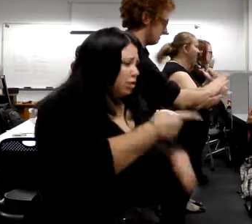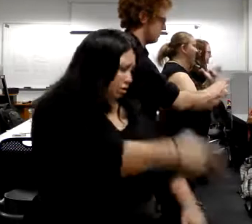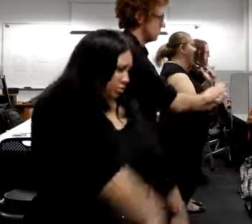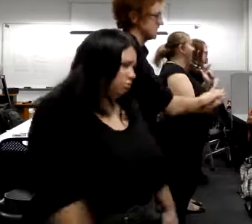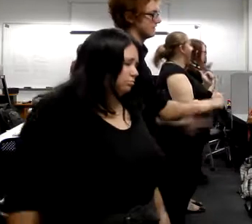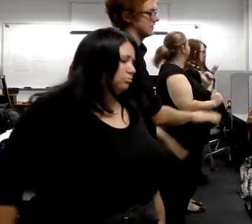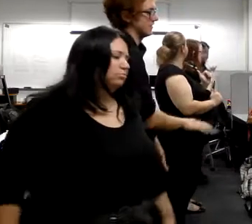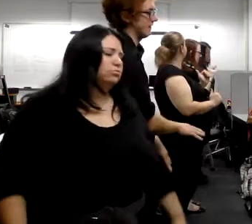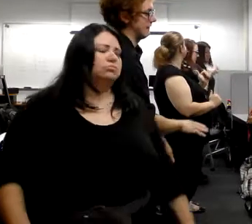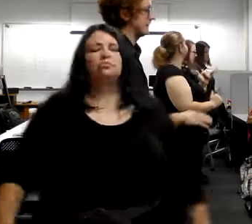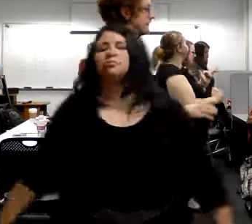for 14 years and I met.